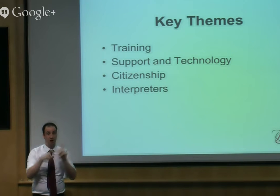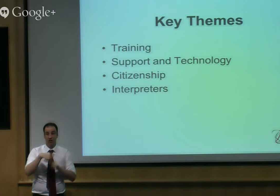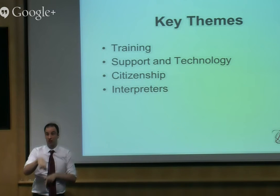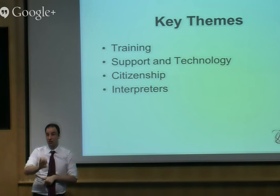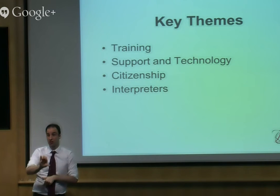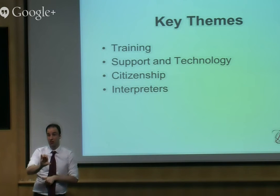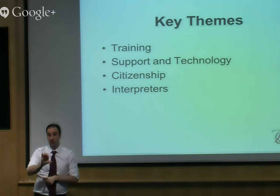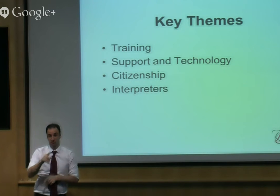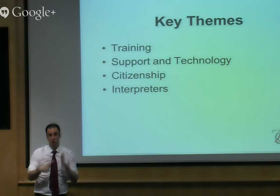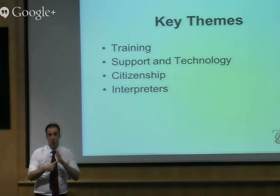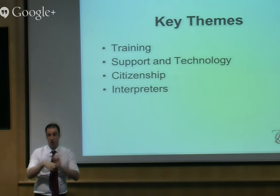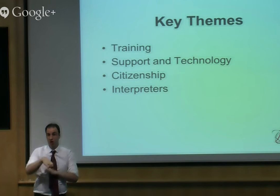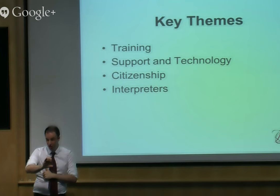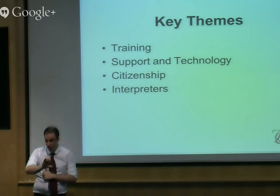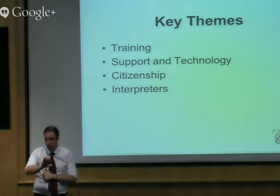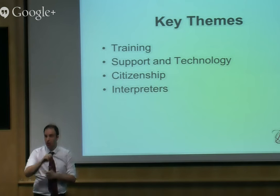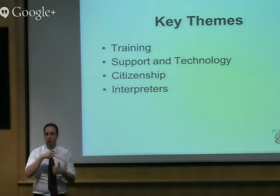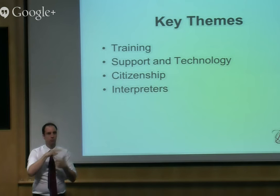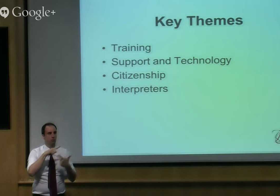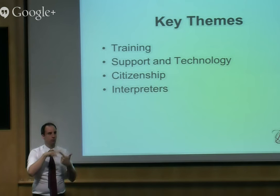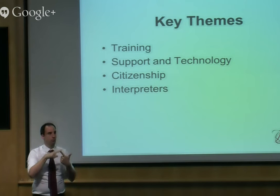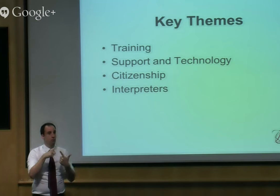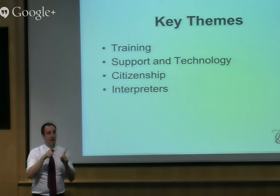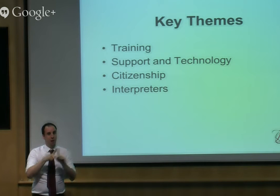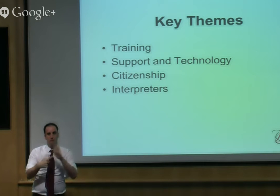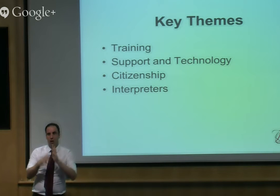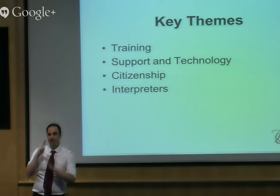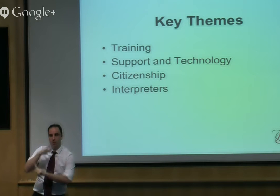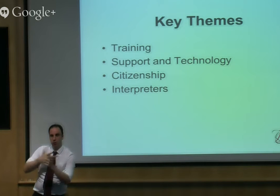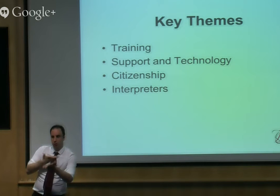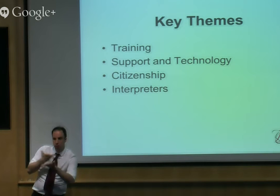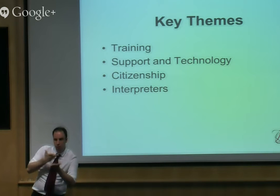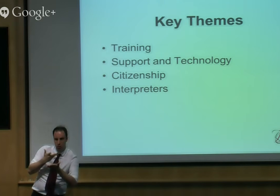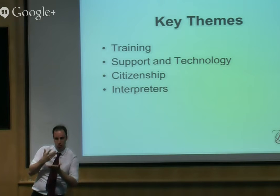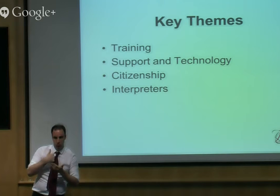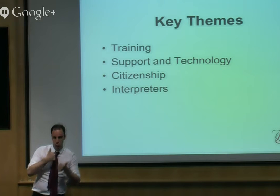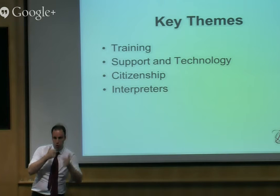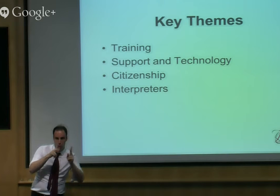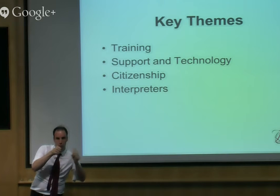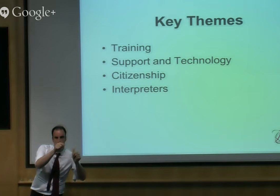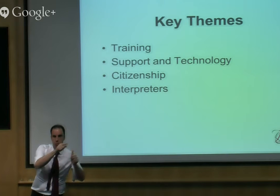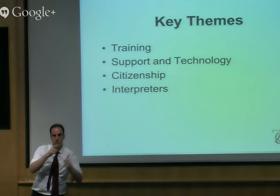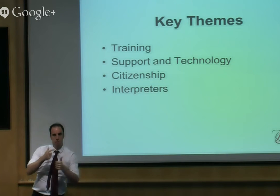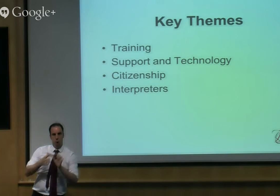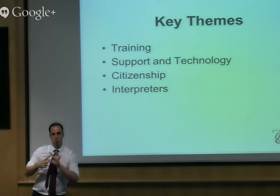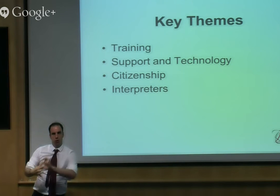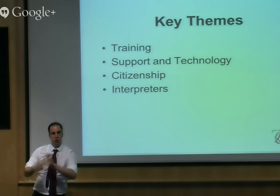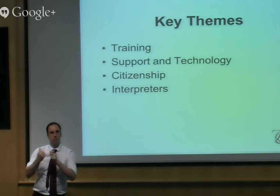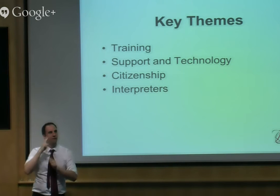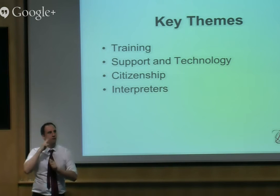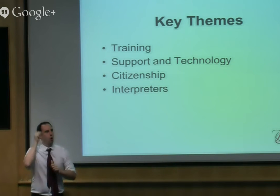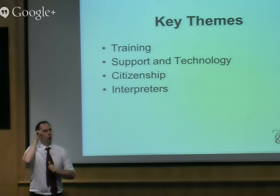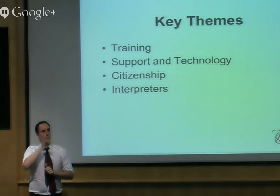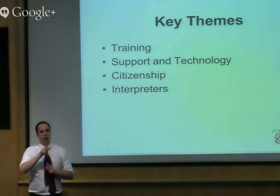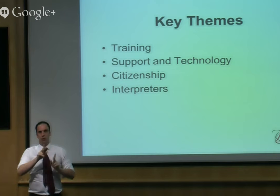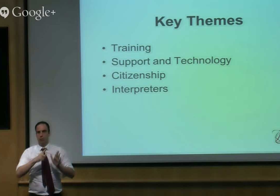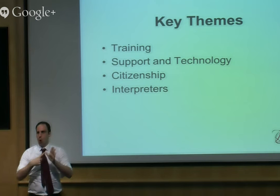weren't trained to be interpreters. So we explained that we felt it was really important that councils were only using